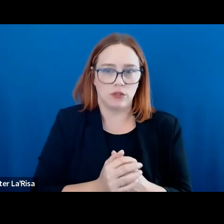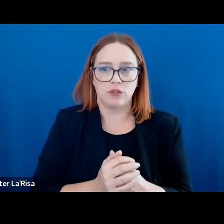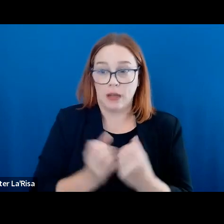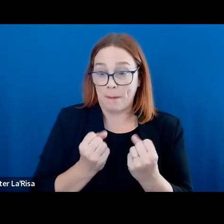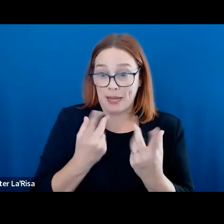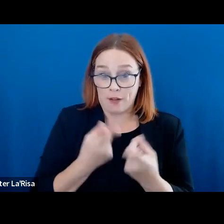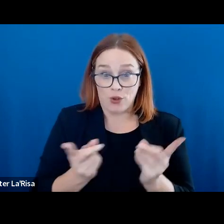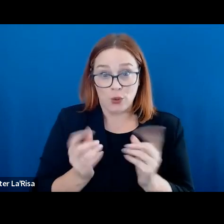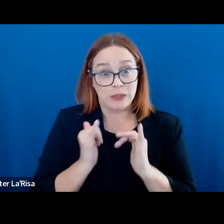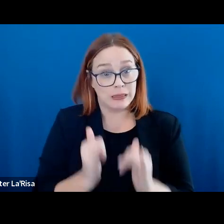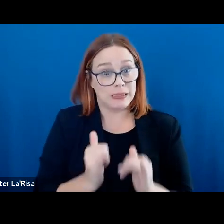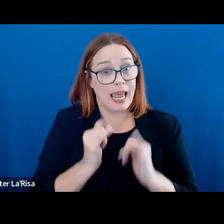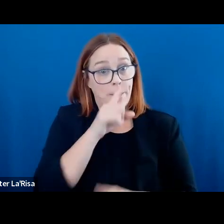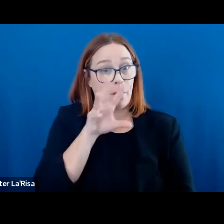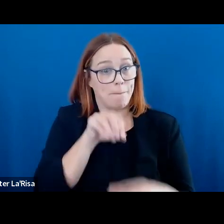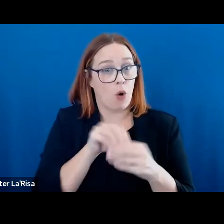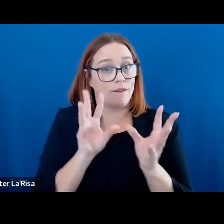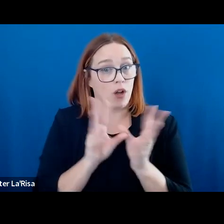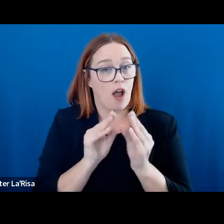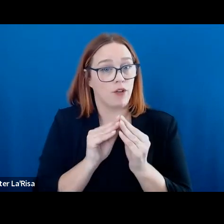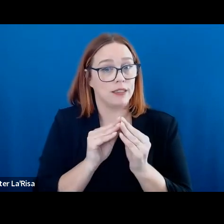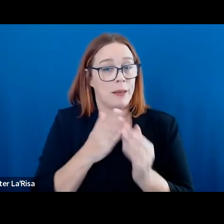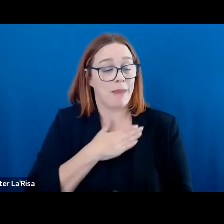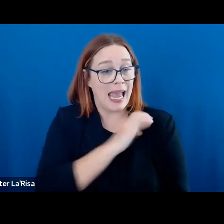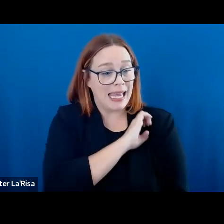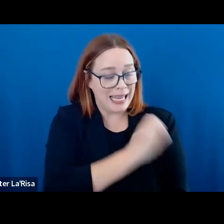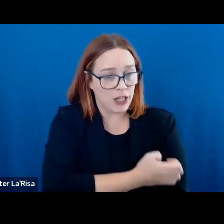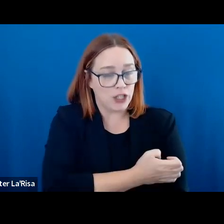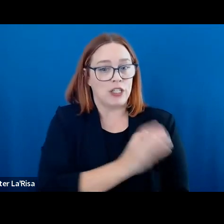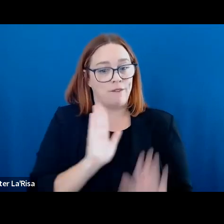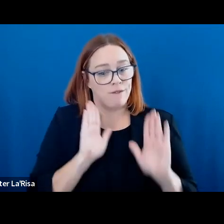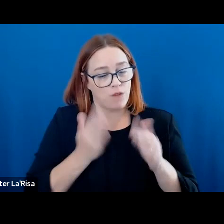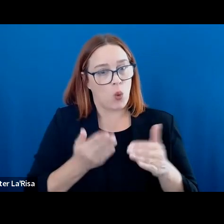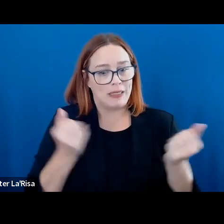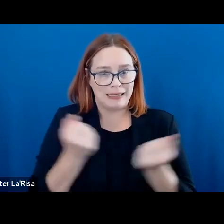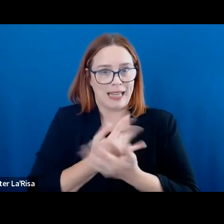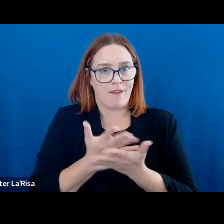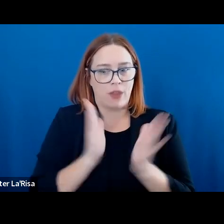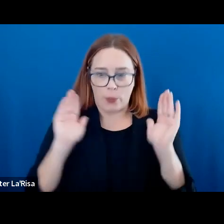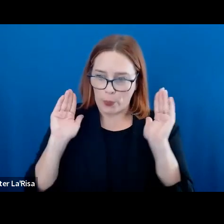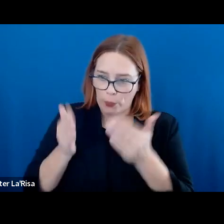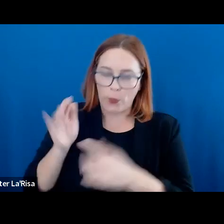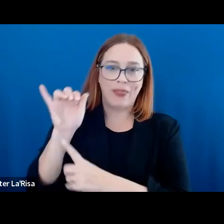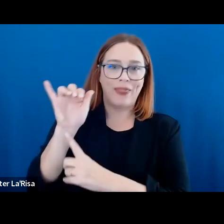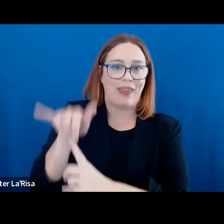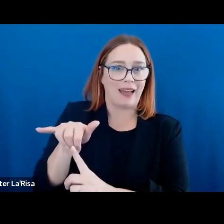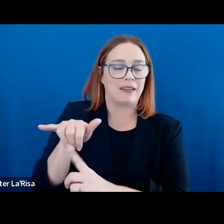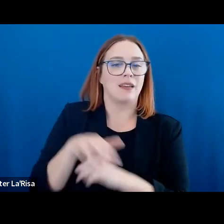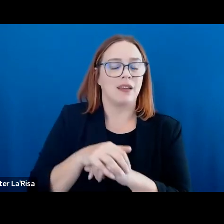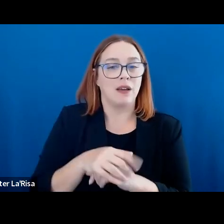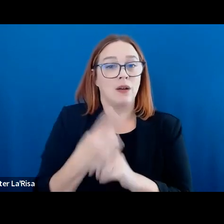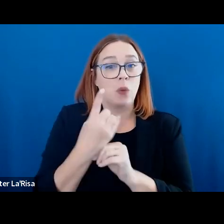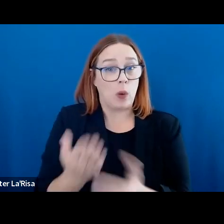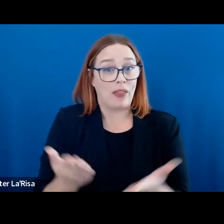conference, and I pour everything that I have into it. But one of the things that we have to have an honest conversation with is